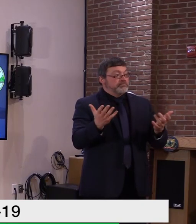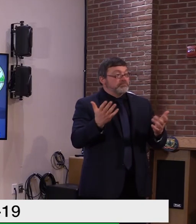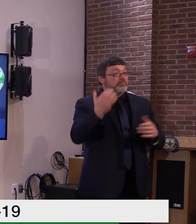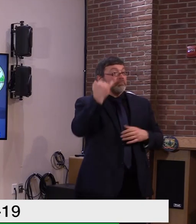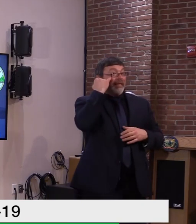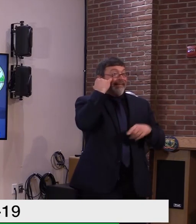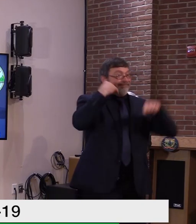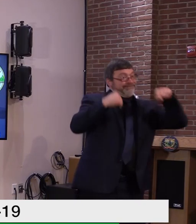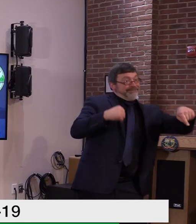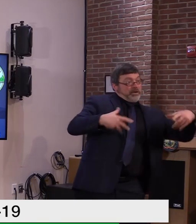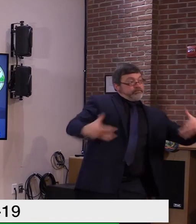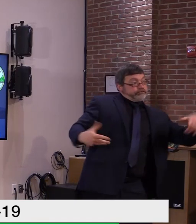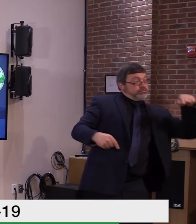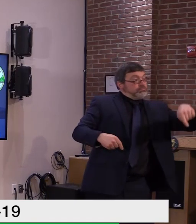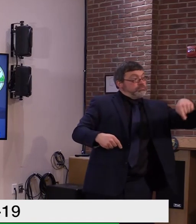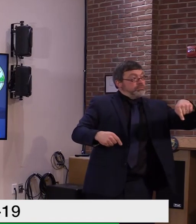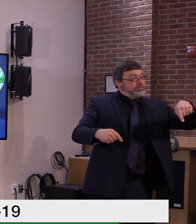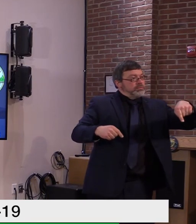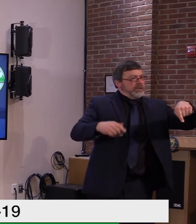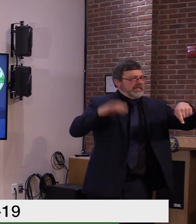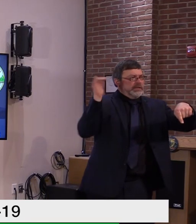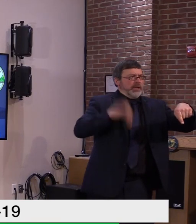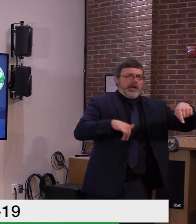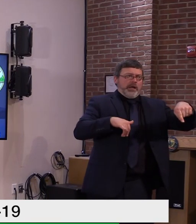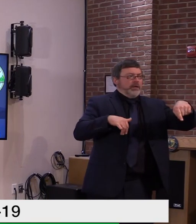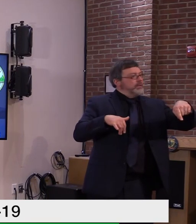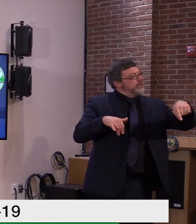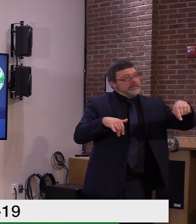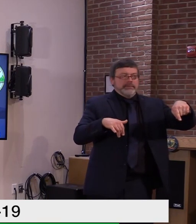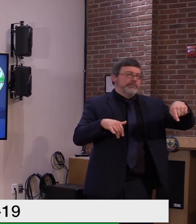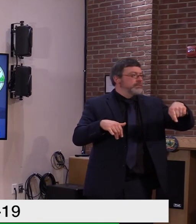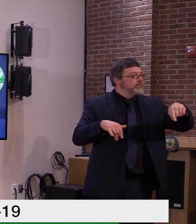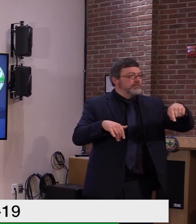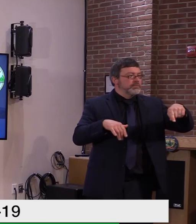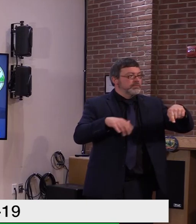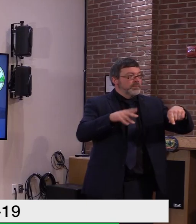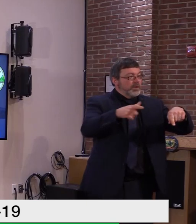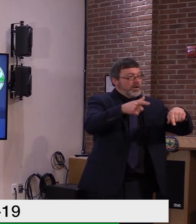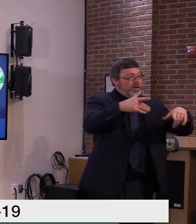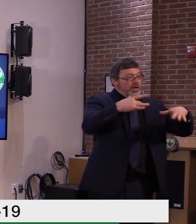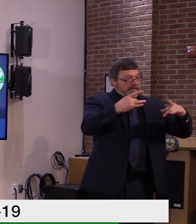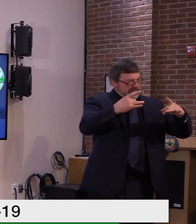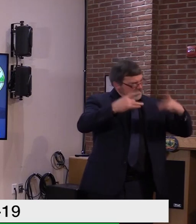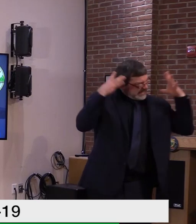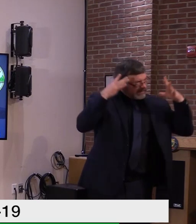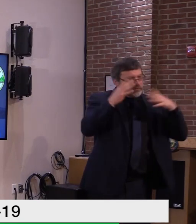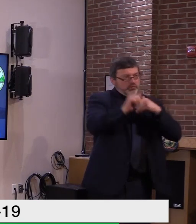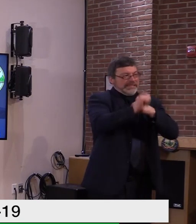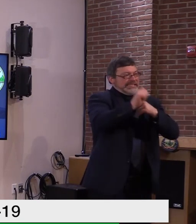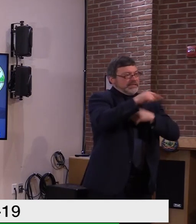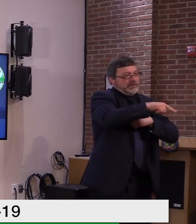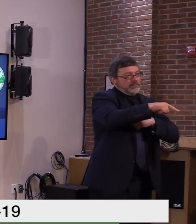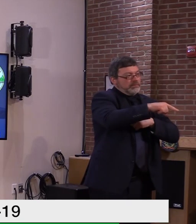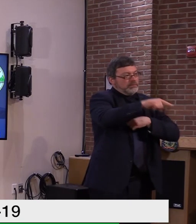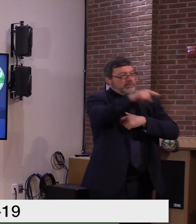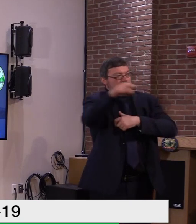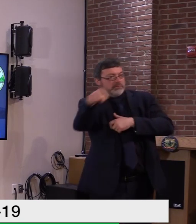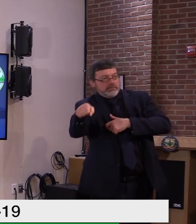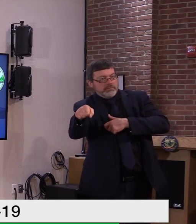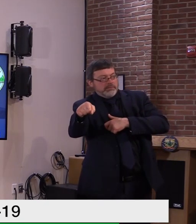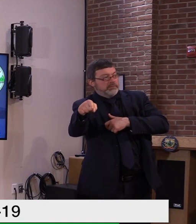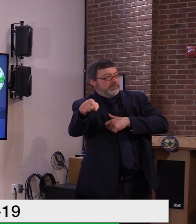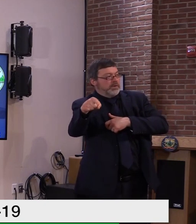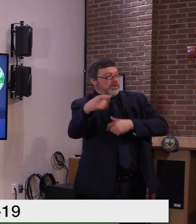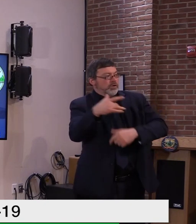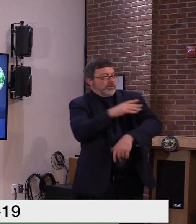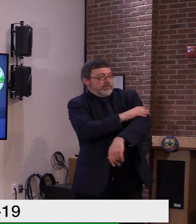making, to take some conditions that are relatively common but don't necessarily markedly increase your risk of a